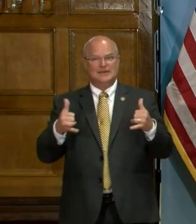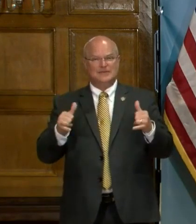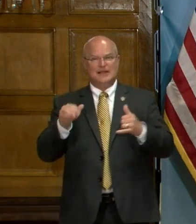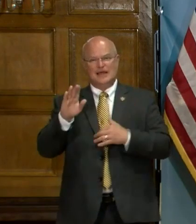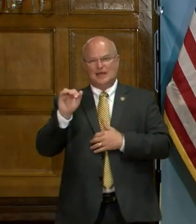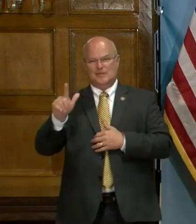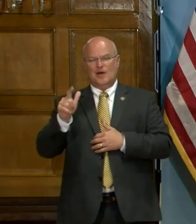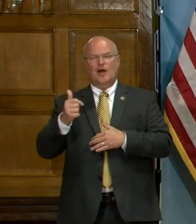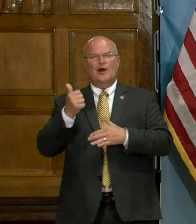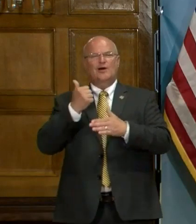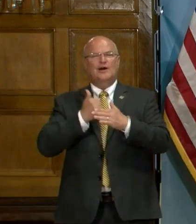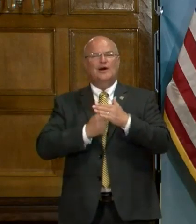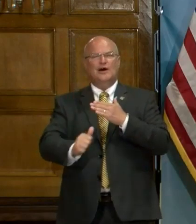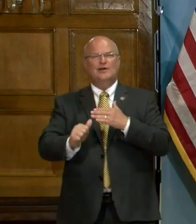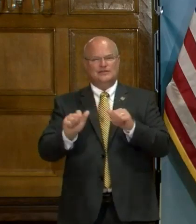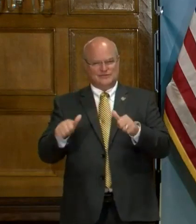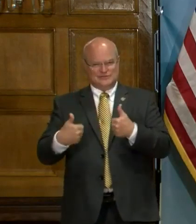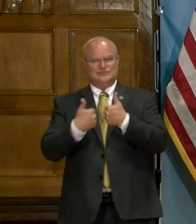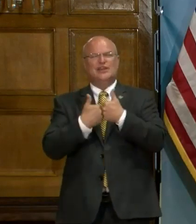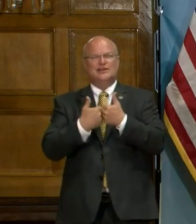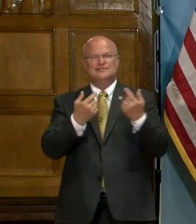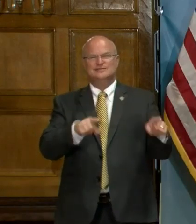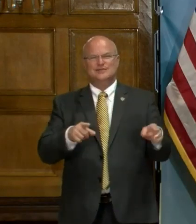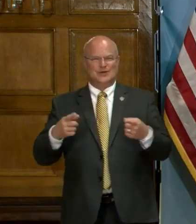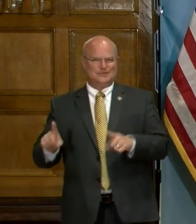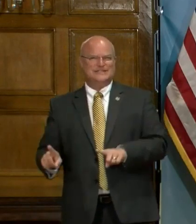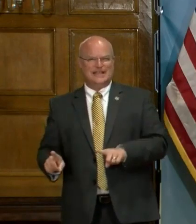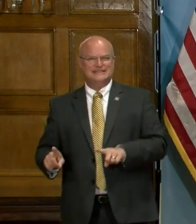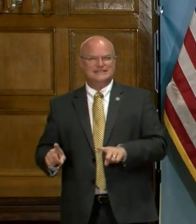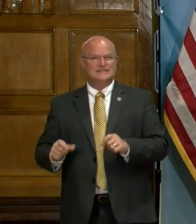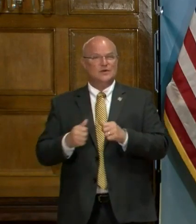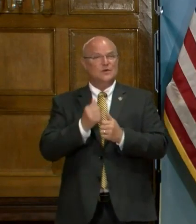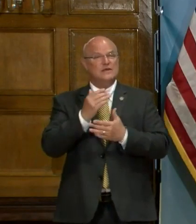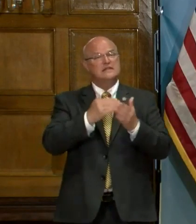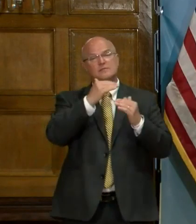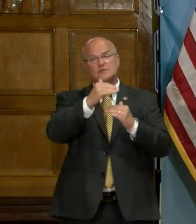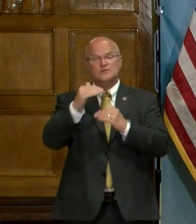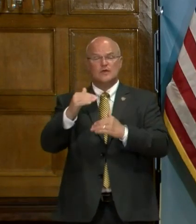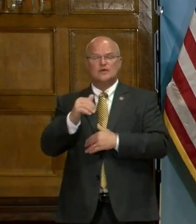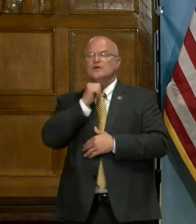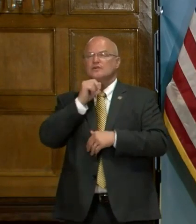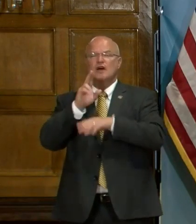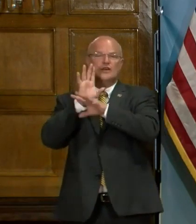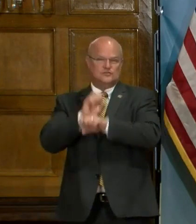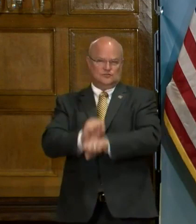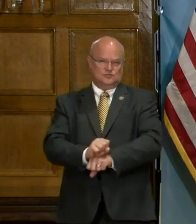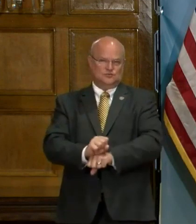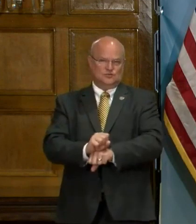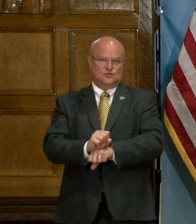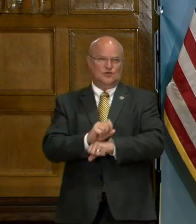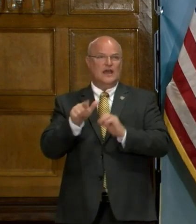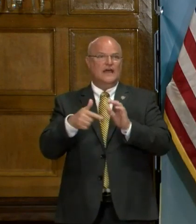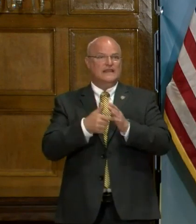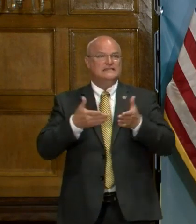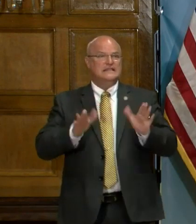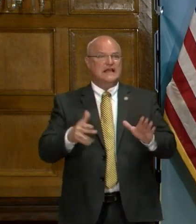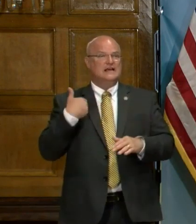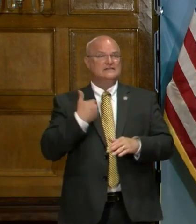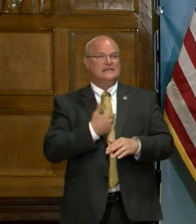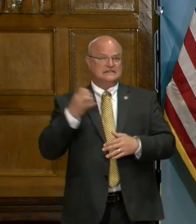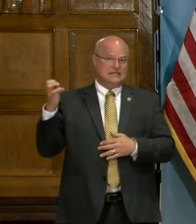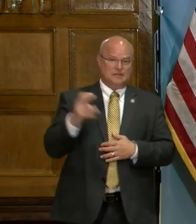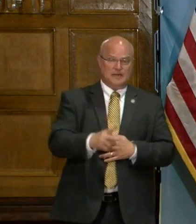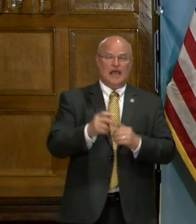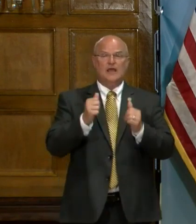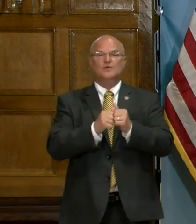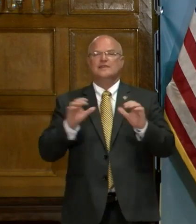ball even under challenging circumstances and with some restrictions that we're not used to. But this allows us to get